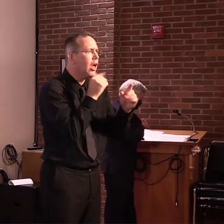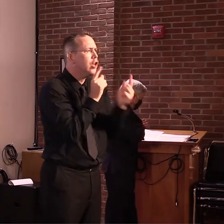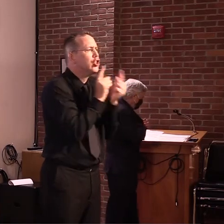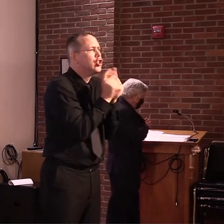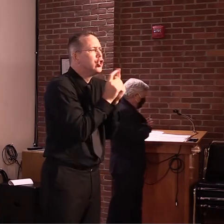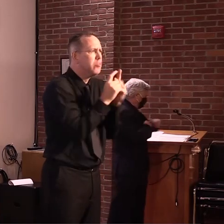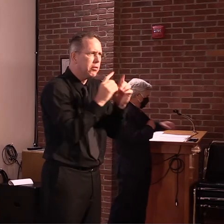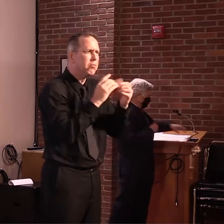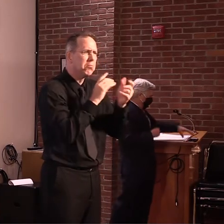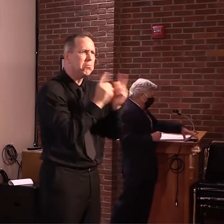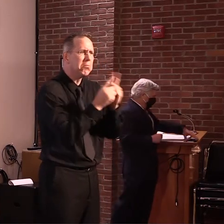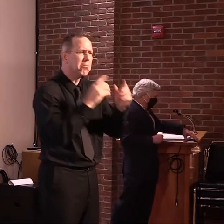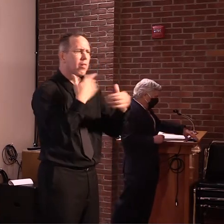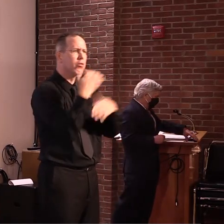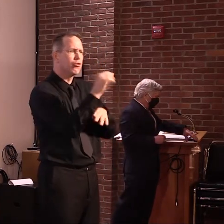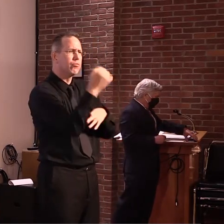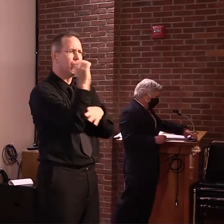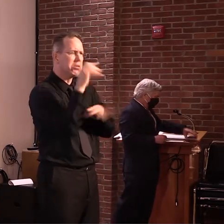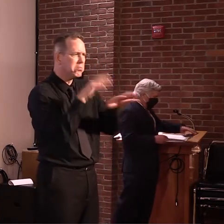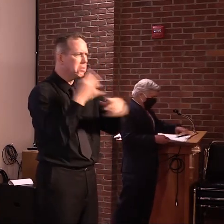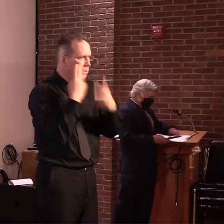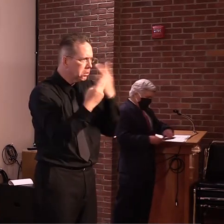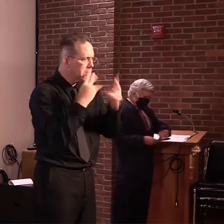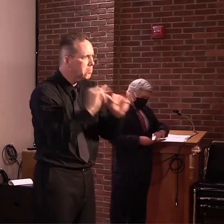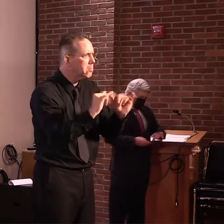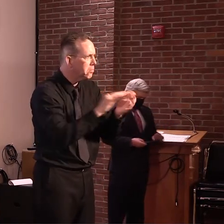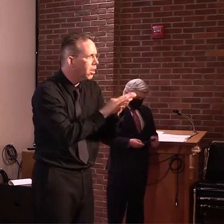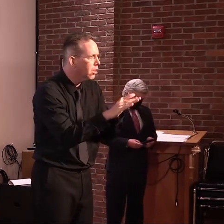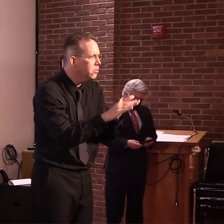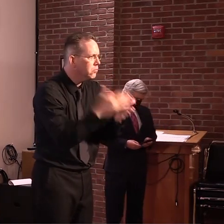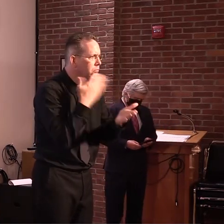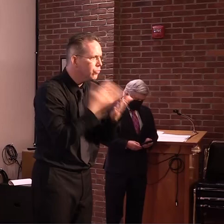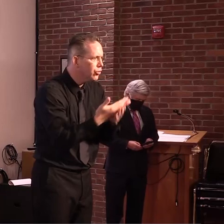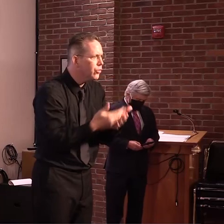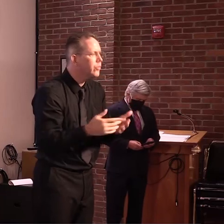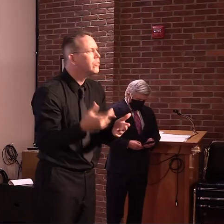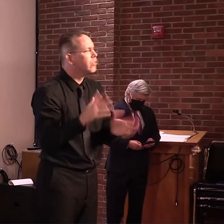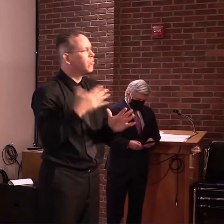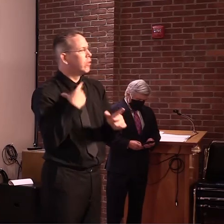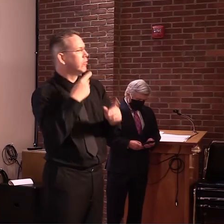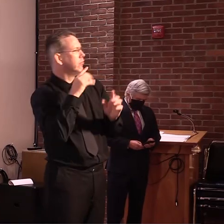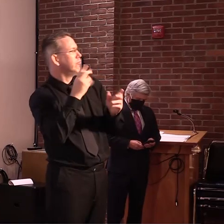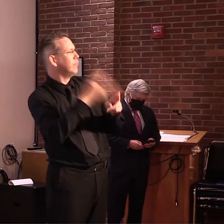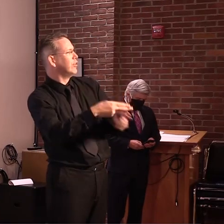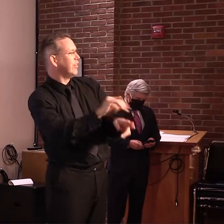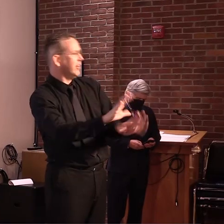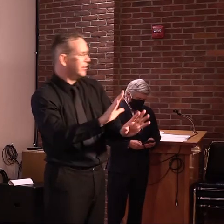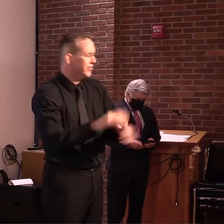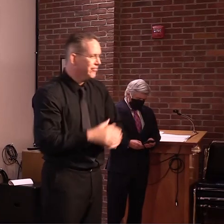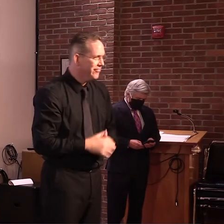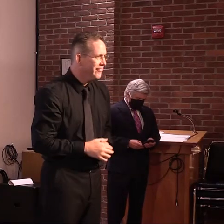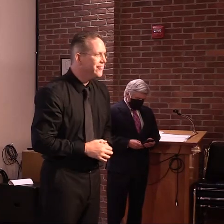the side of restraint is to keep in mind, I'm not aware at this time of a protest that's been